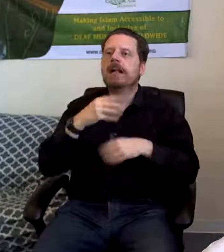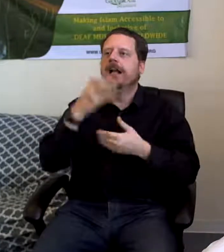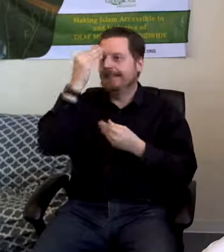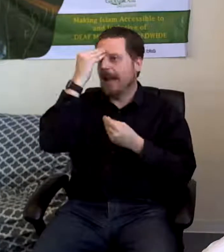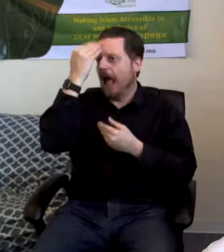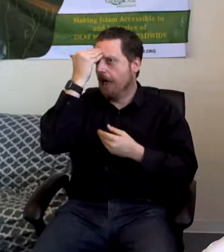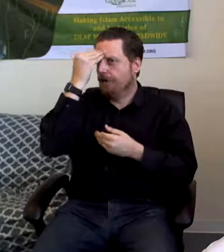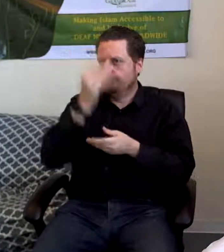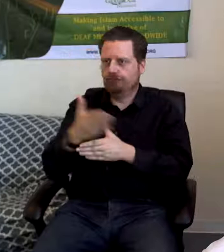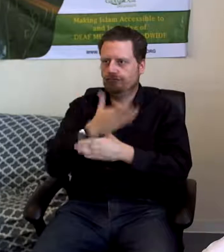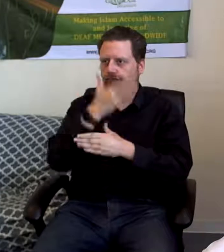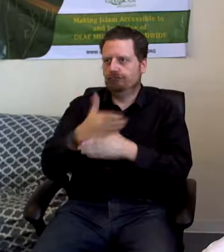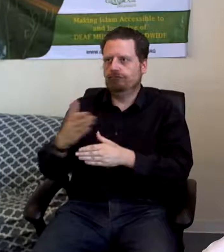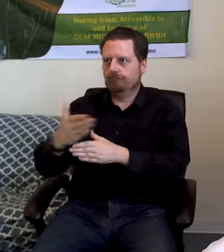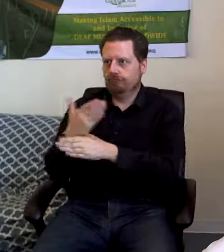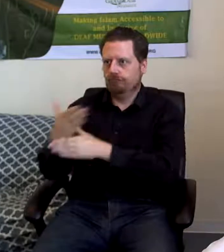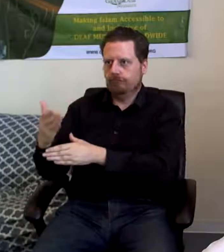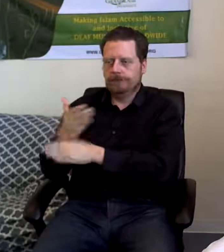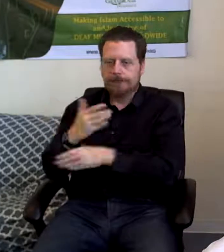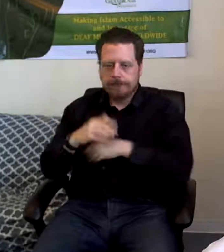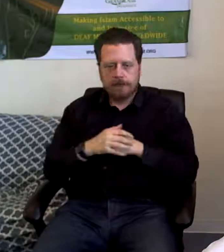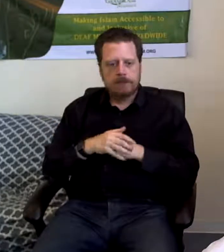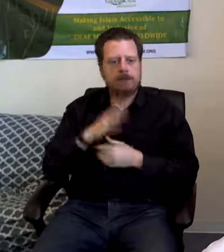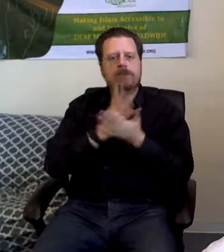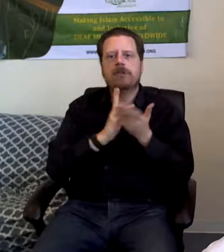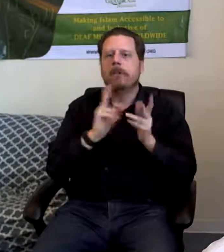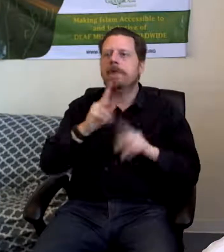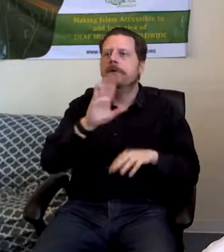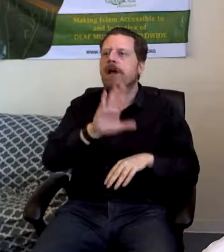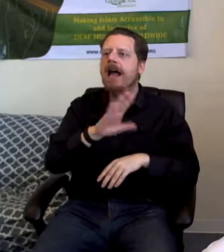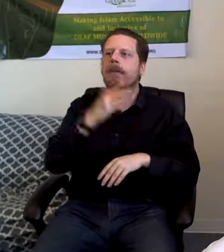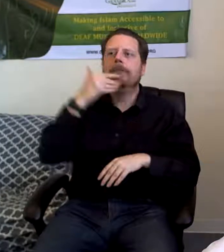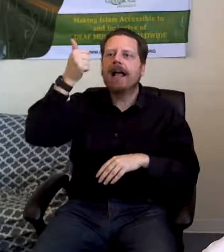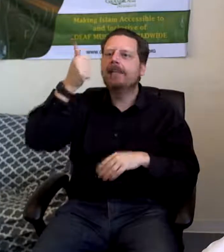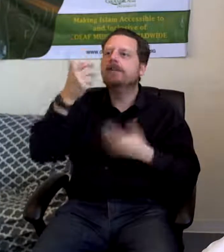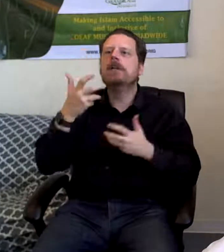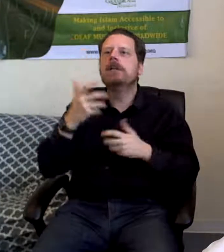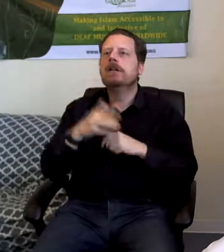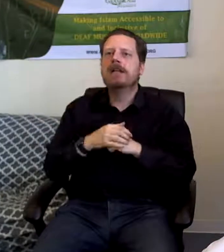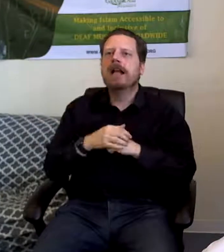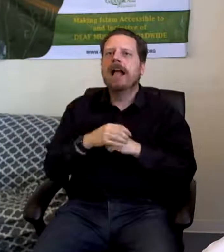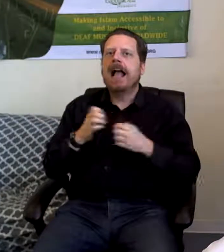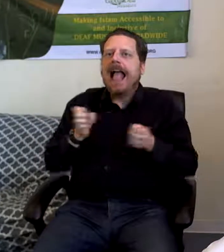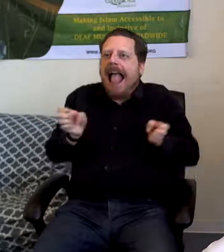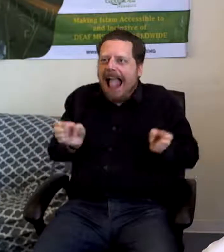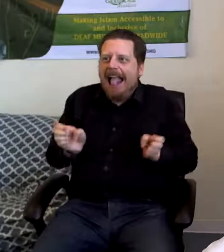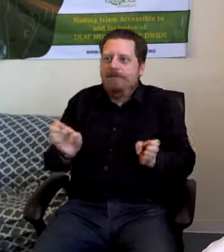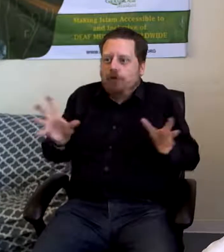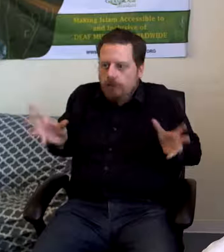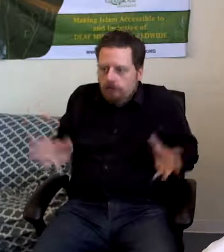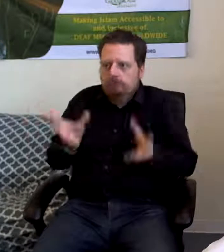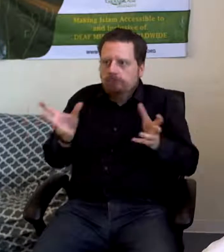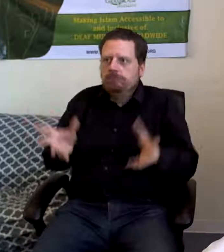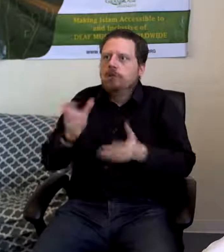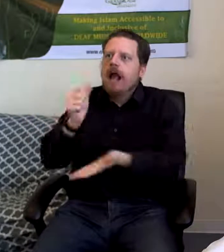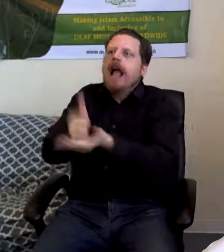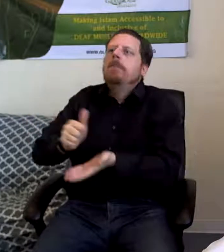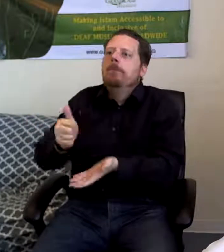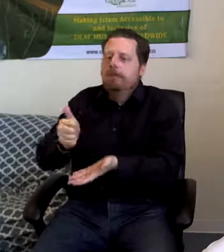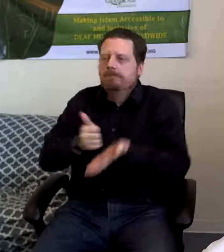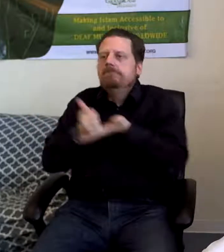knowledge. Some people's best is putting effort to help someone else.